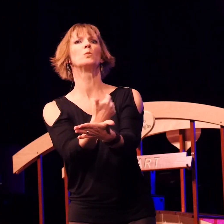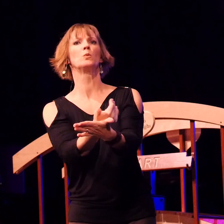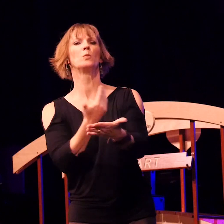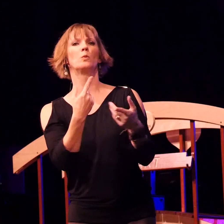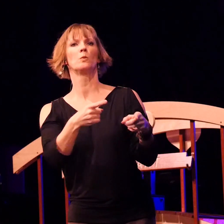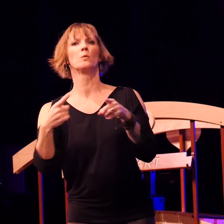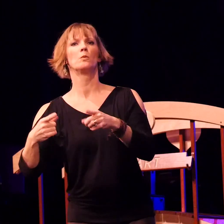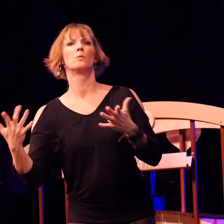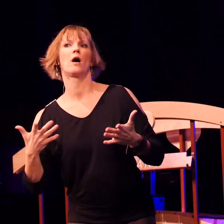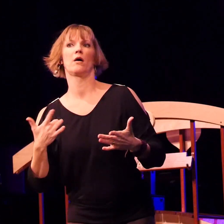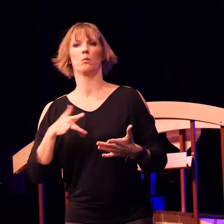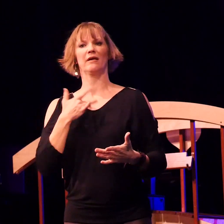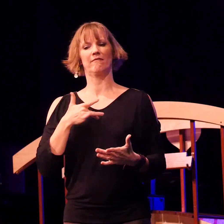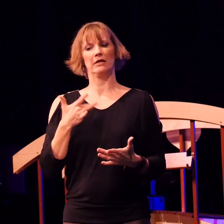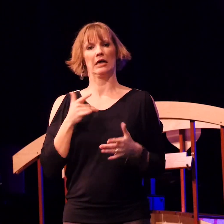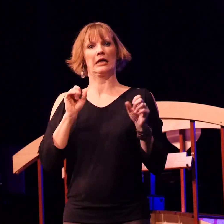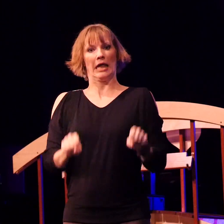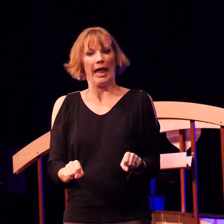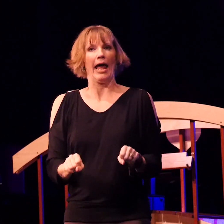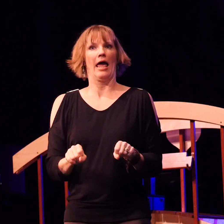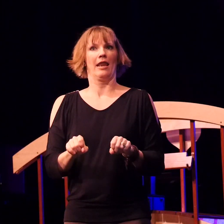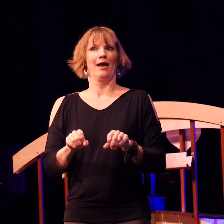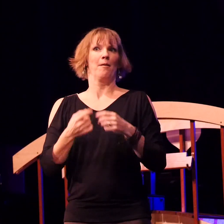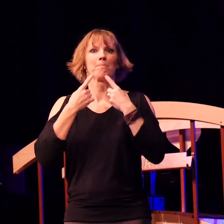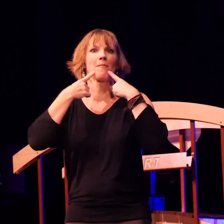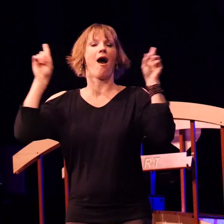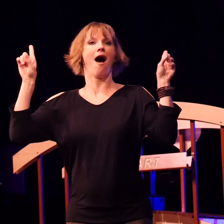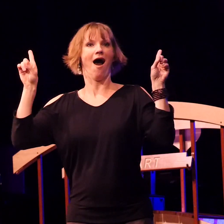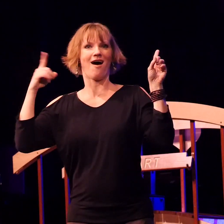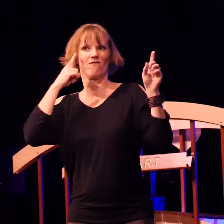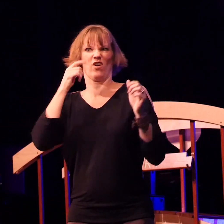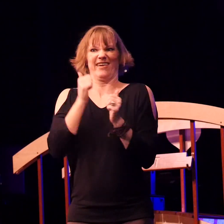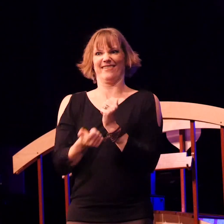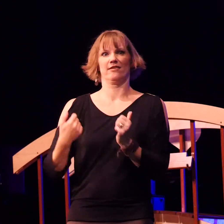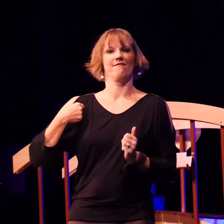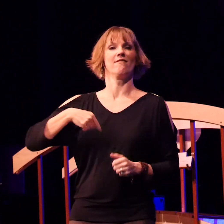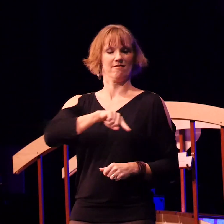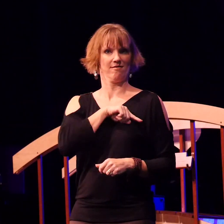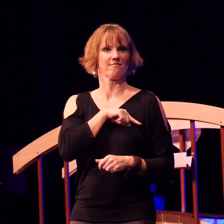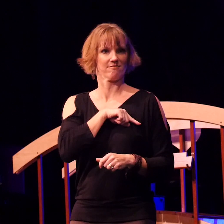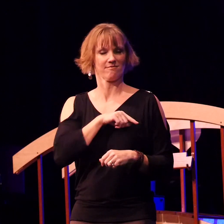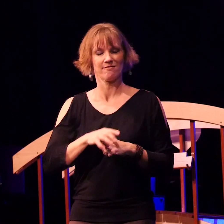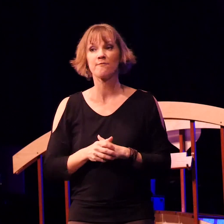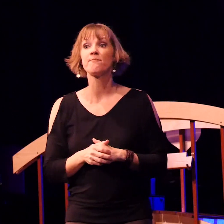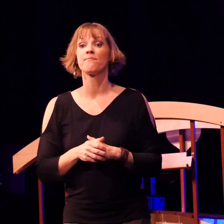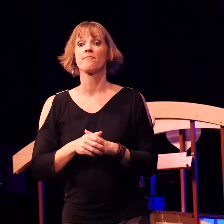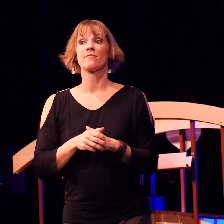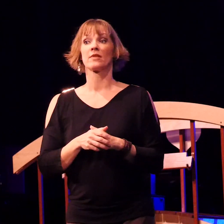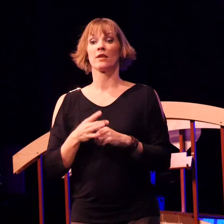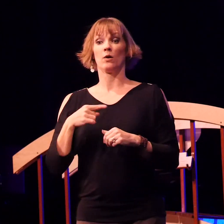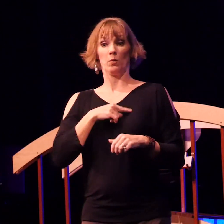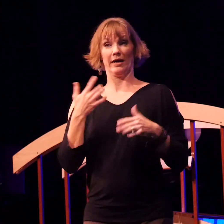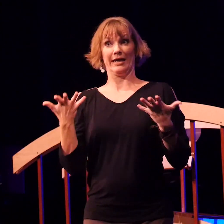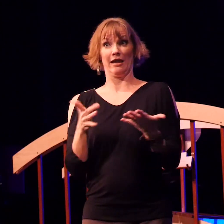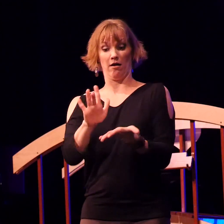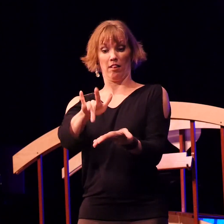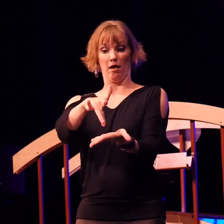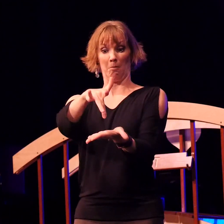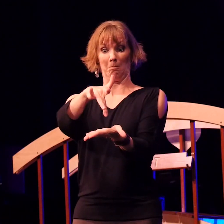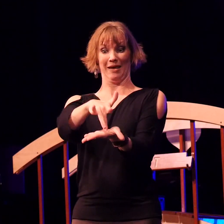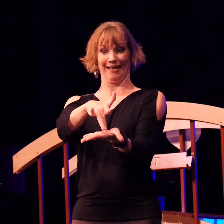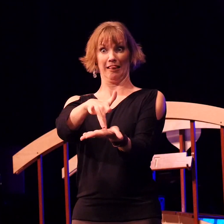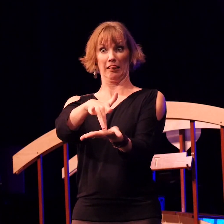and what we sense can be breakthrough territory for each and every one of us. And yet here we are right in the middle of